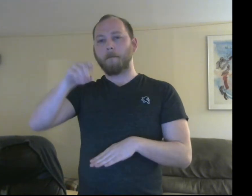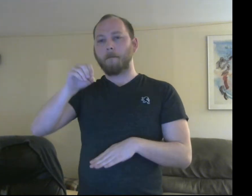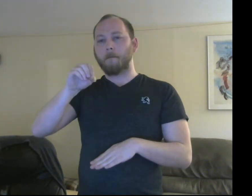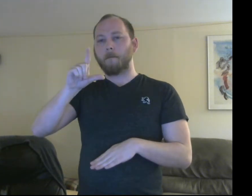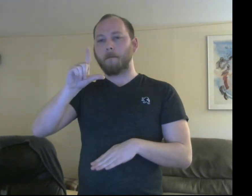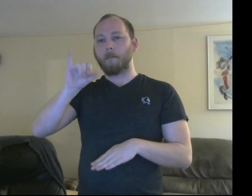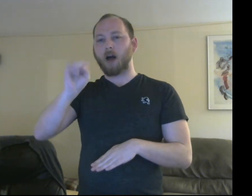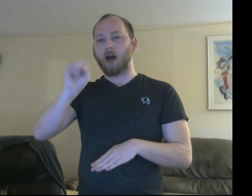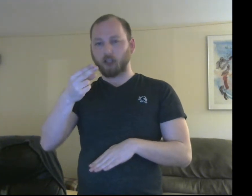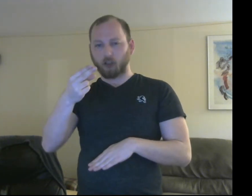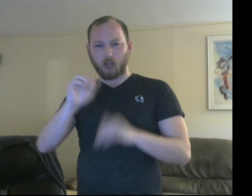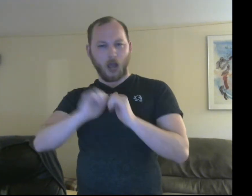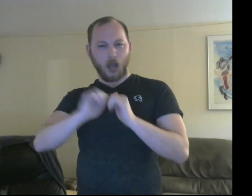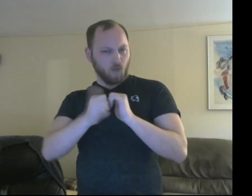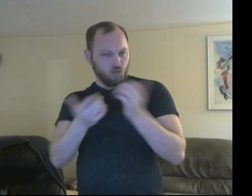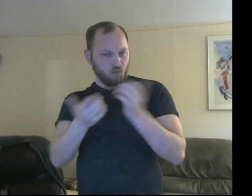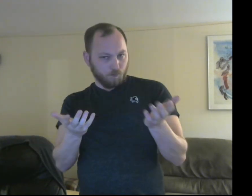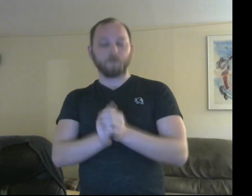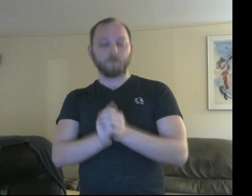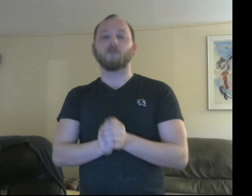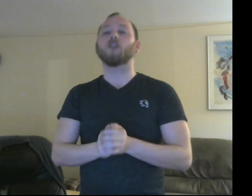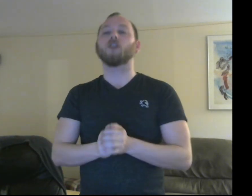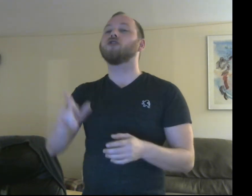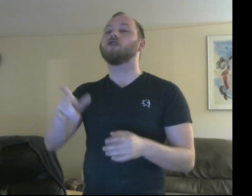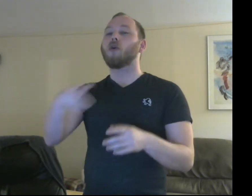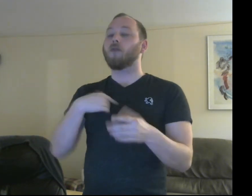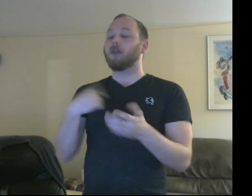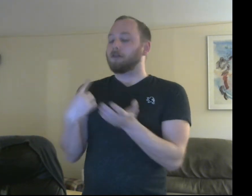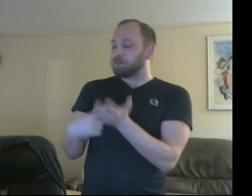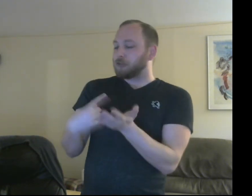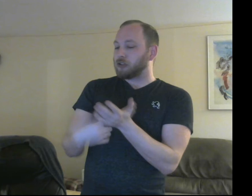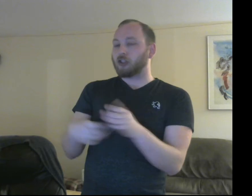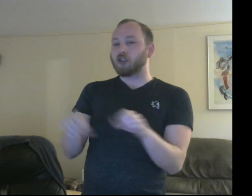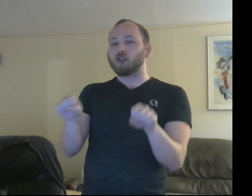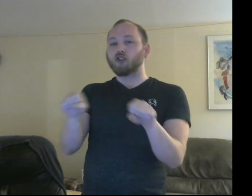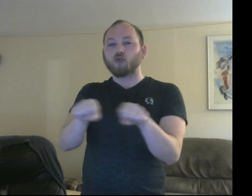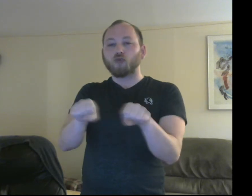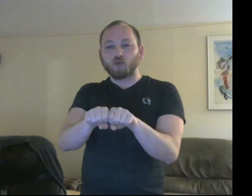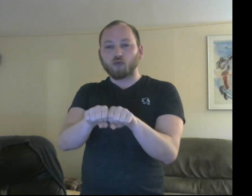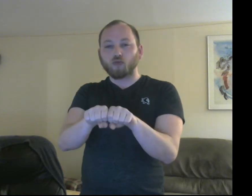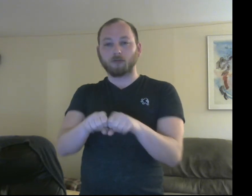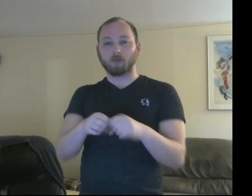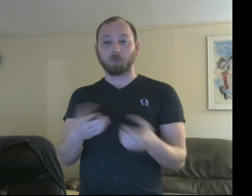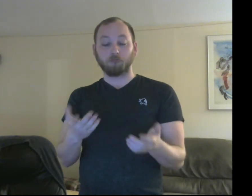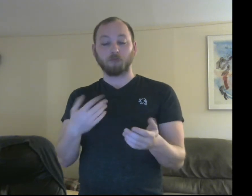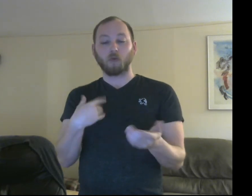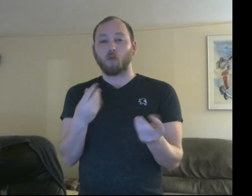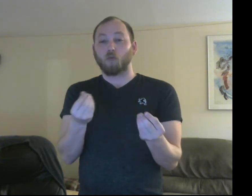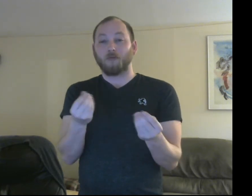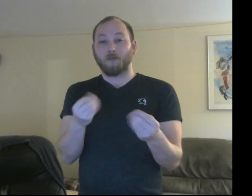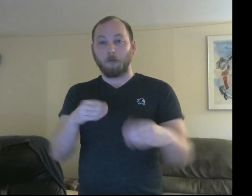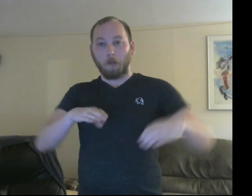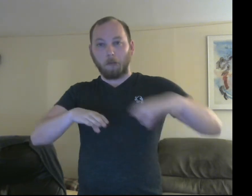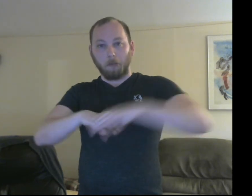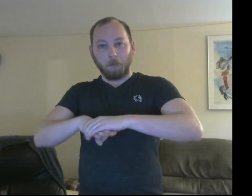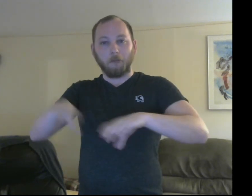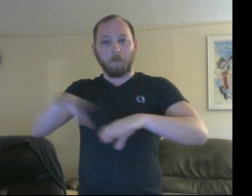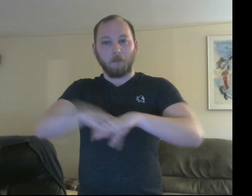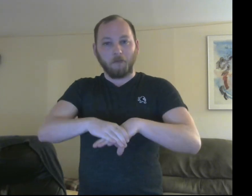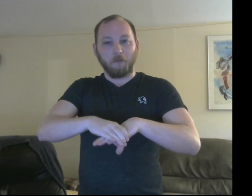Okay, like I promised, we're going to talk about shoes. Those good old things that go on your feet. So, if you guys are like me, you have a number